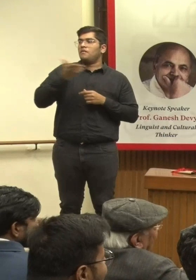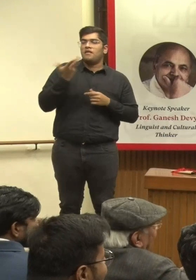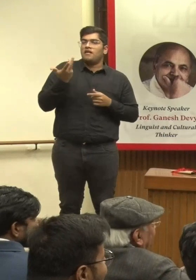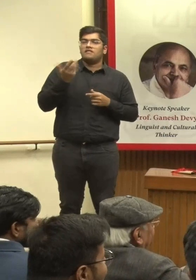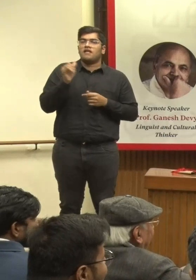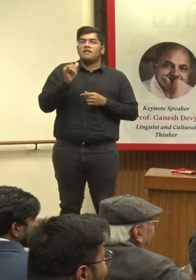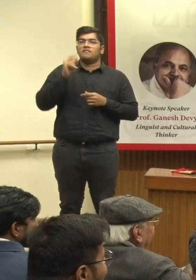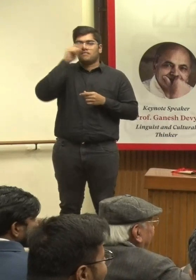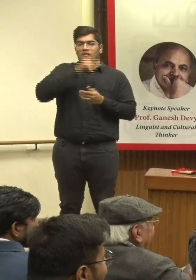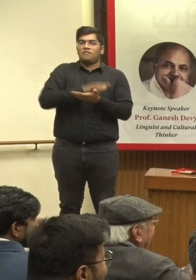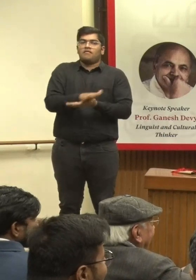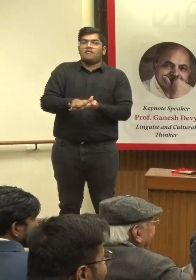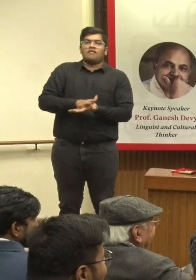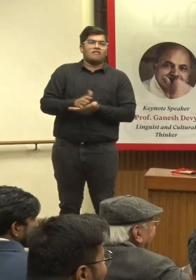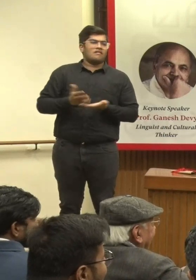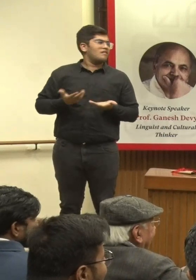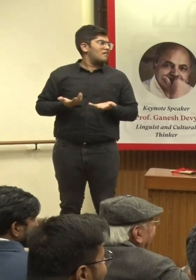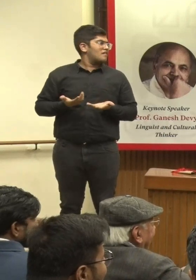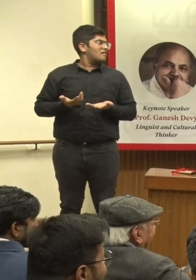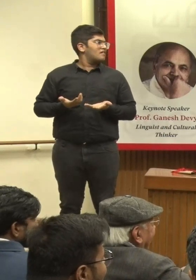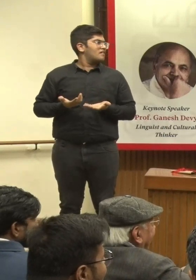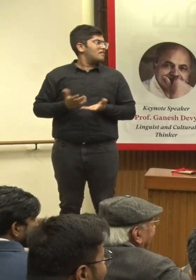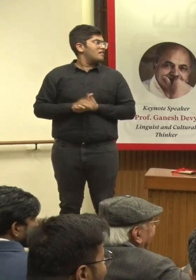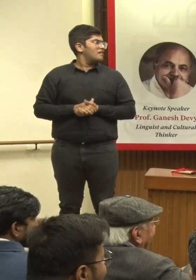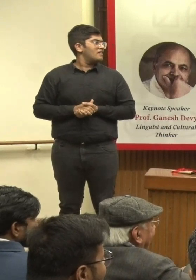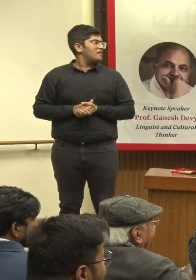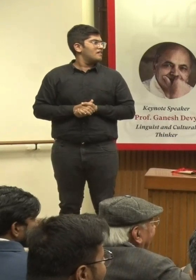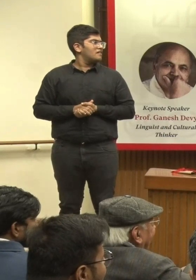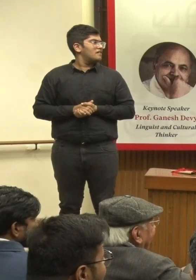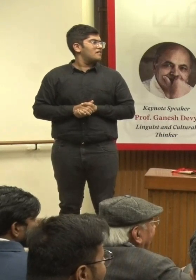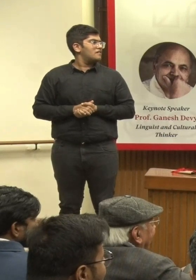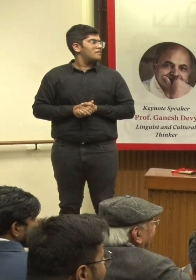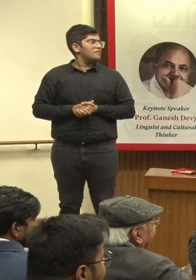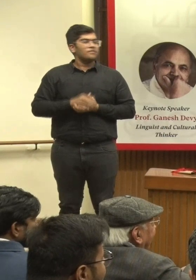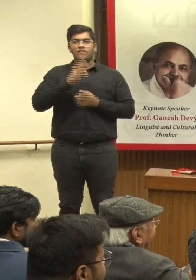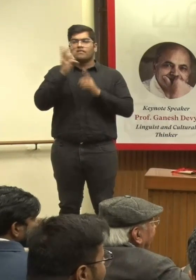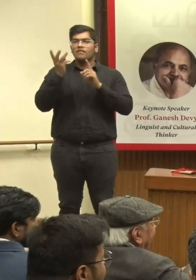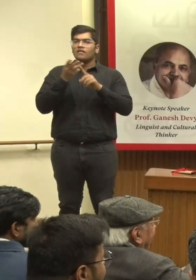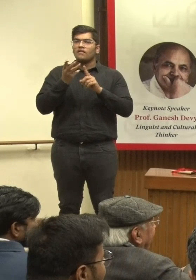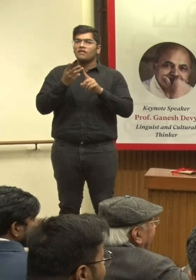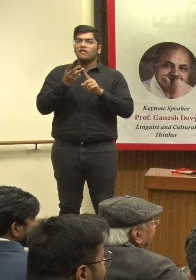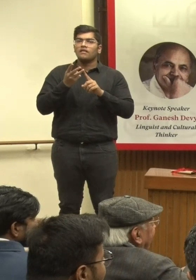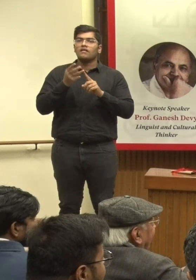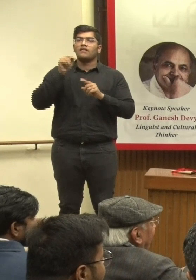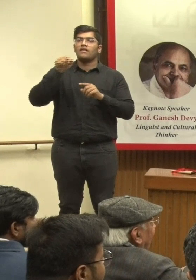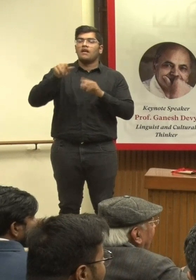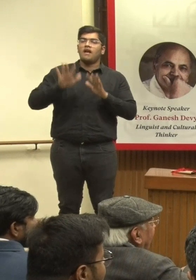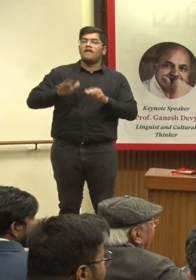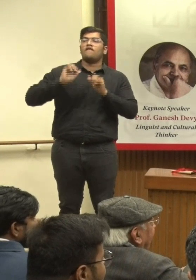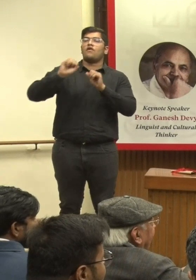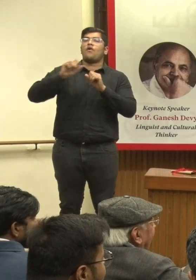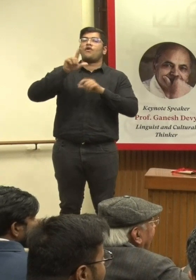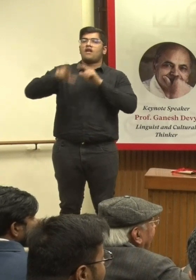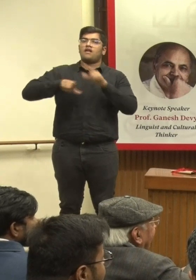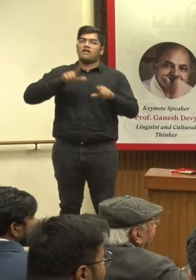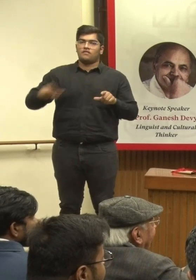good. The third is, they have their language.